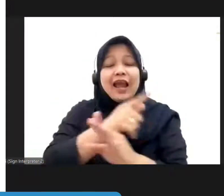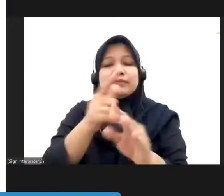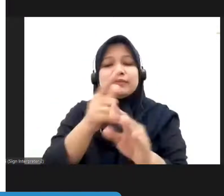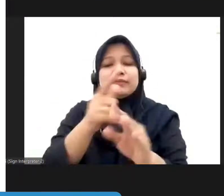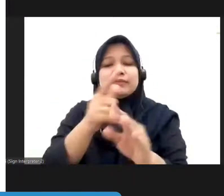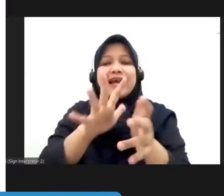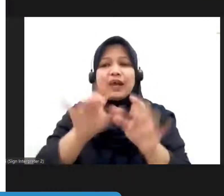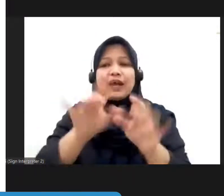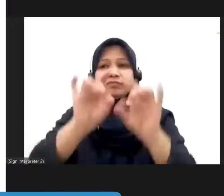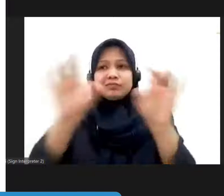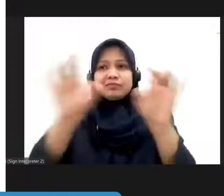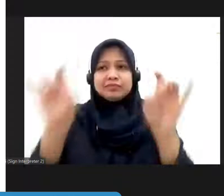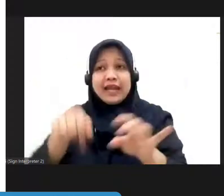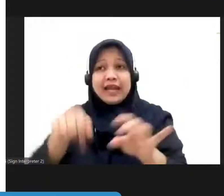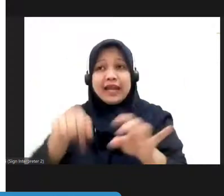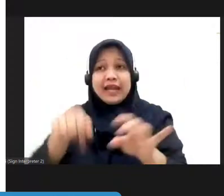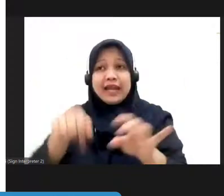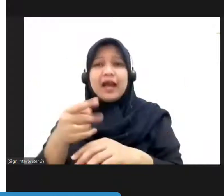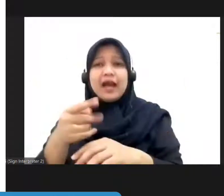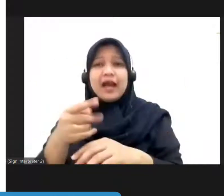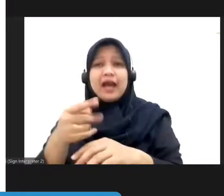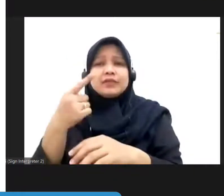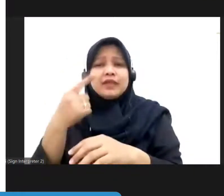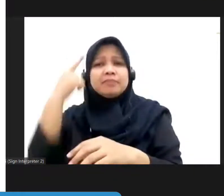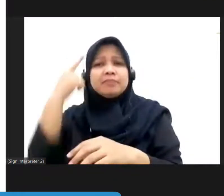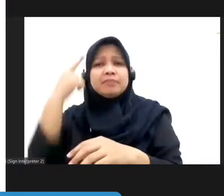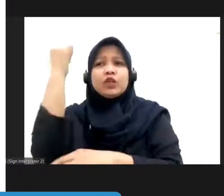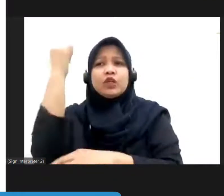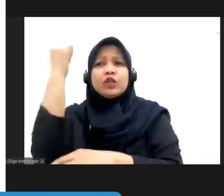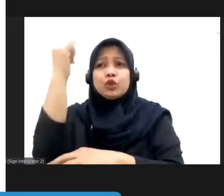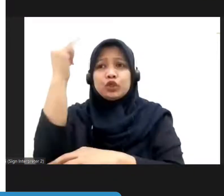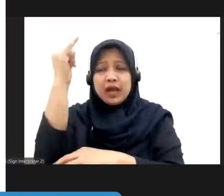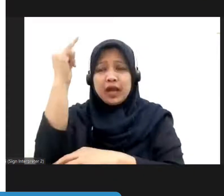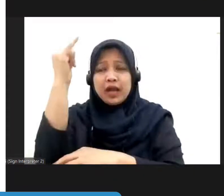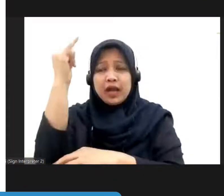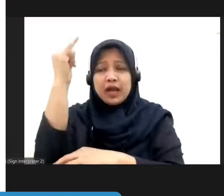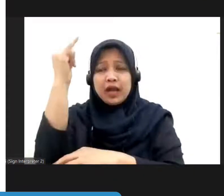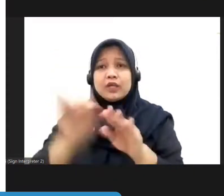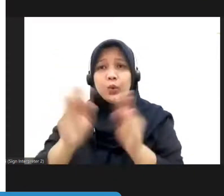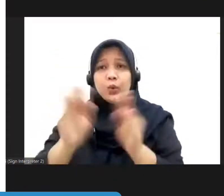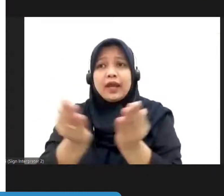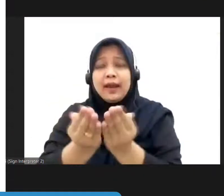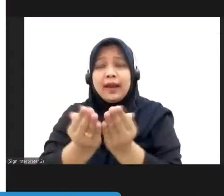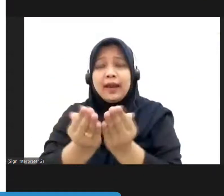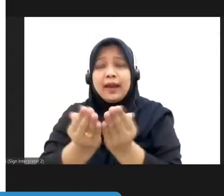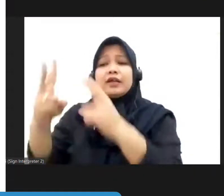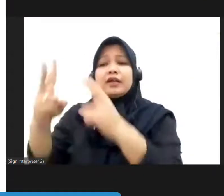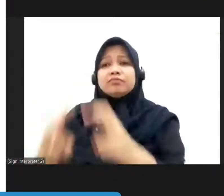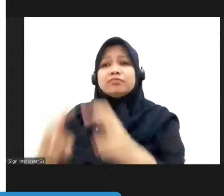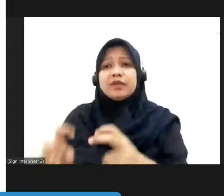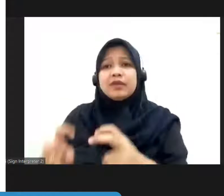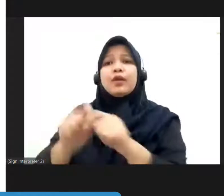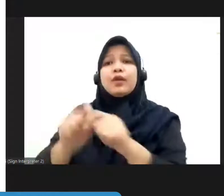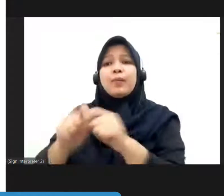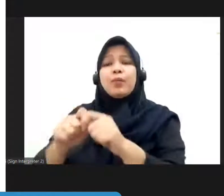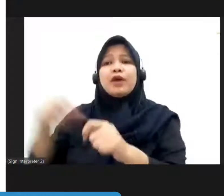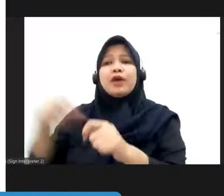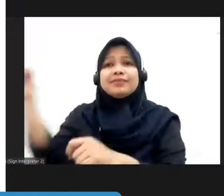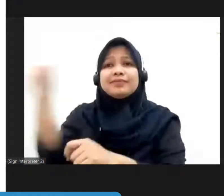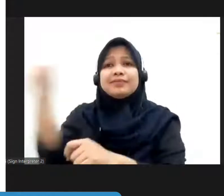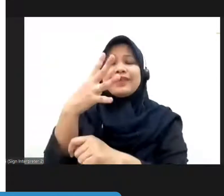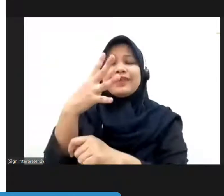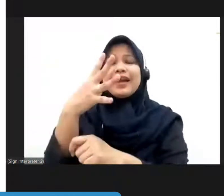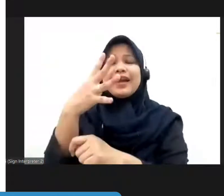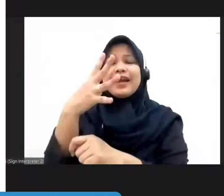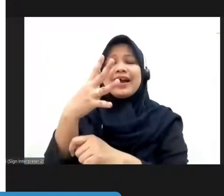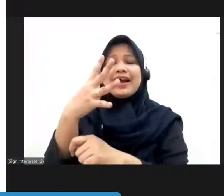from Jogja, Gajah Mada University, that there is a early warning system for landslide. And then there is